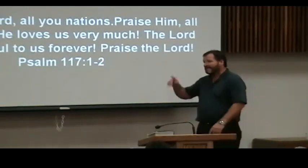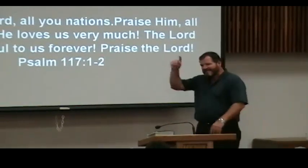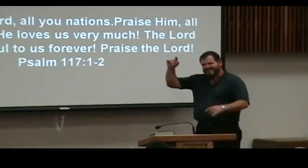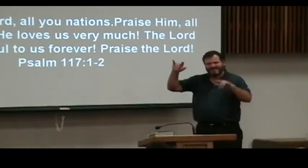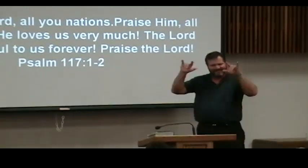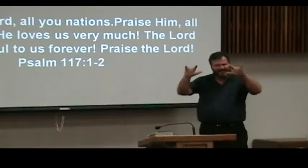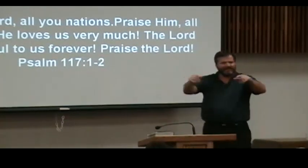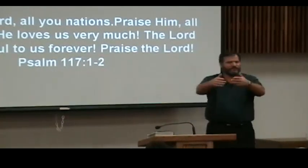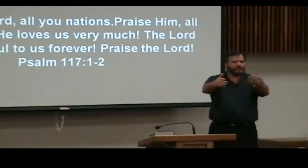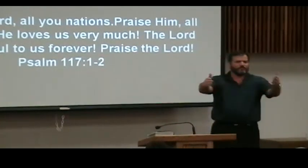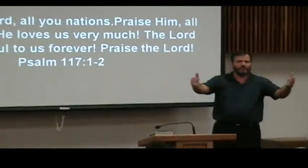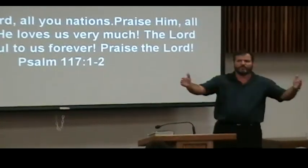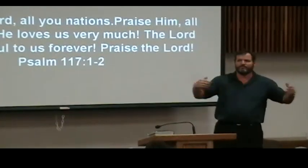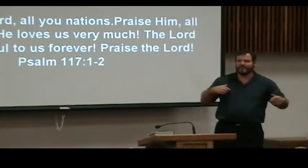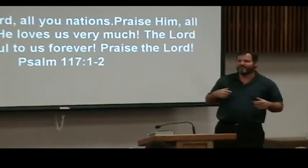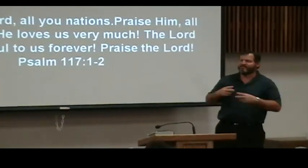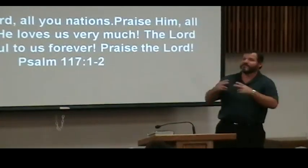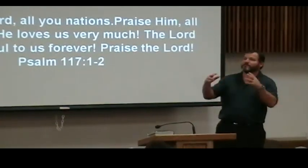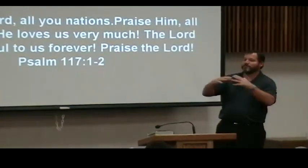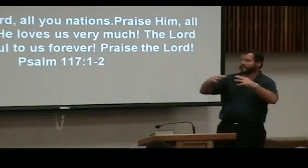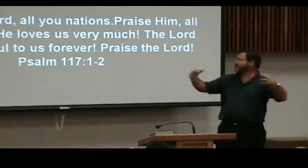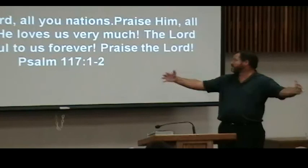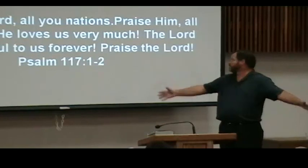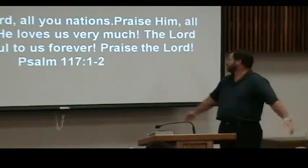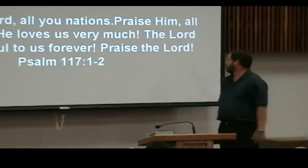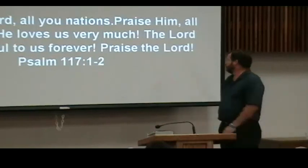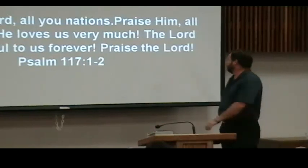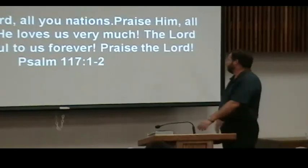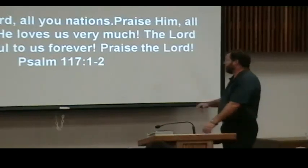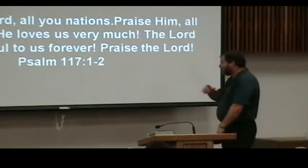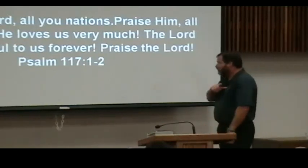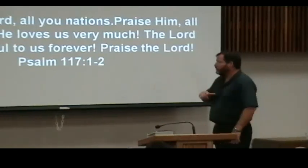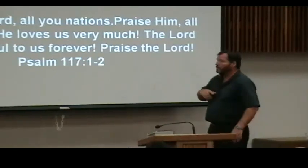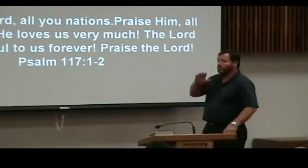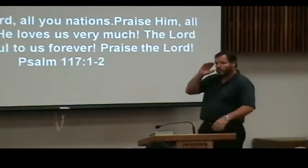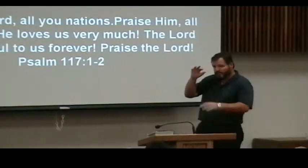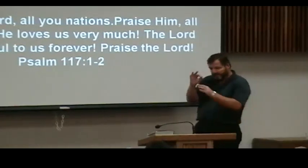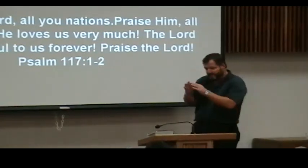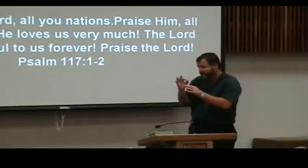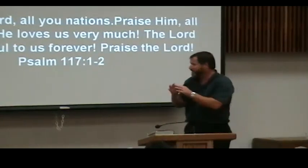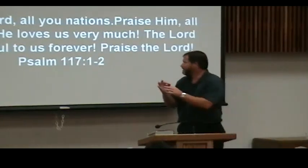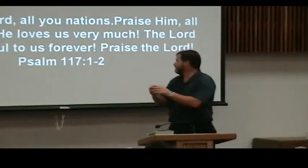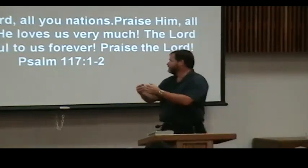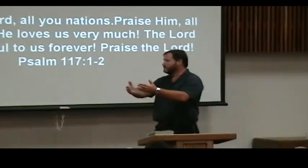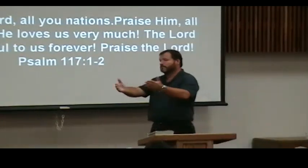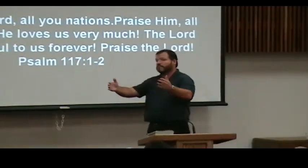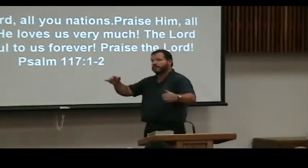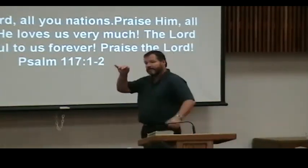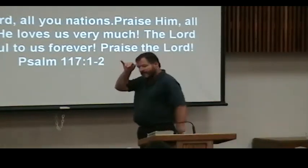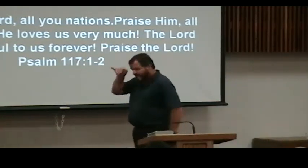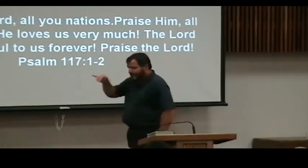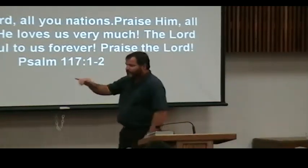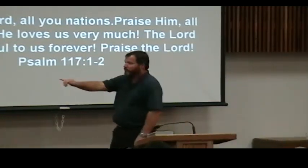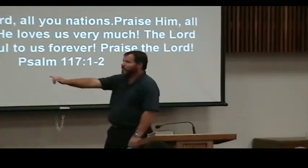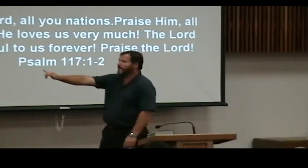He loves us all very much. The Lord will be faithful to us forever.